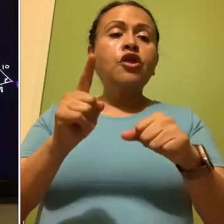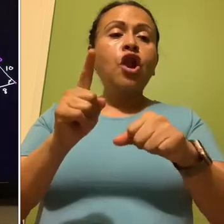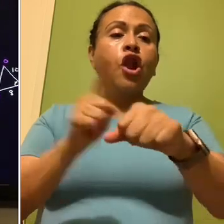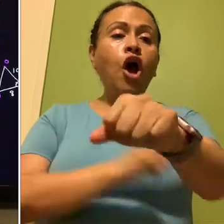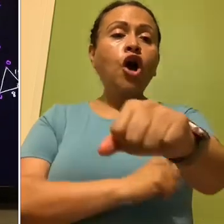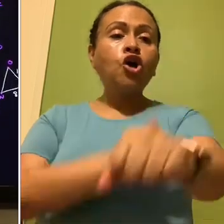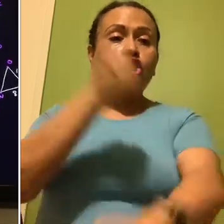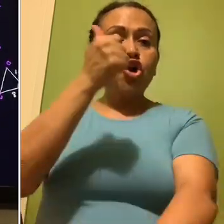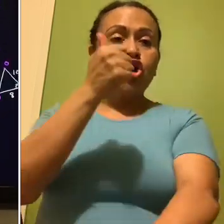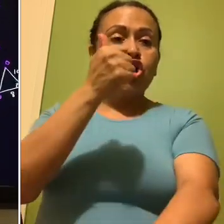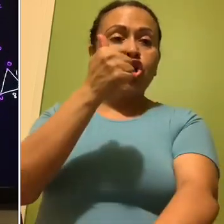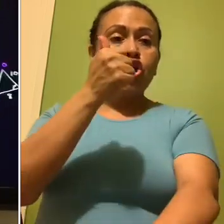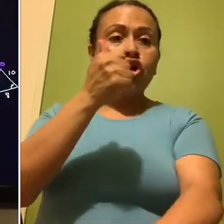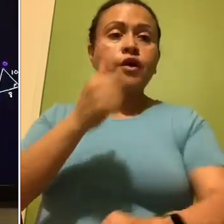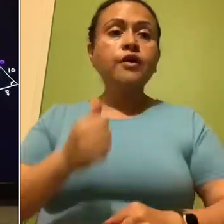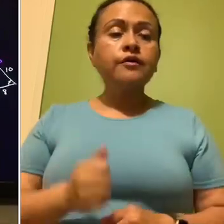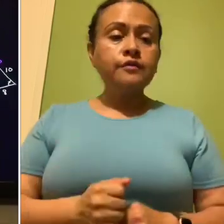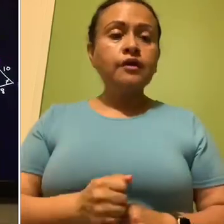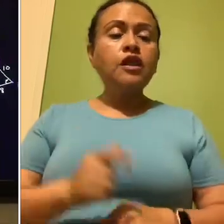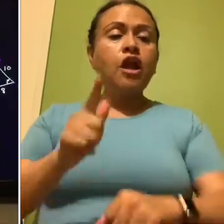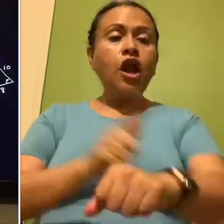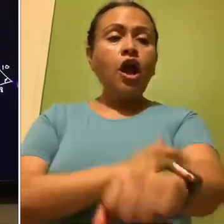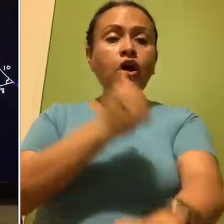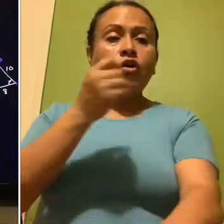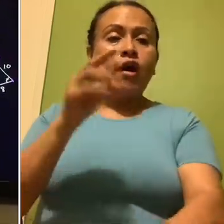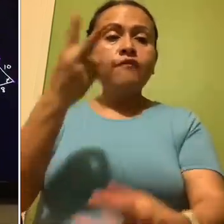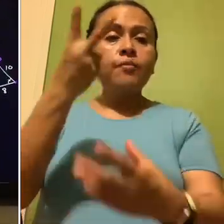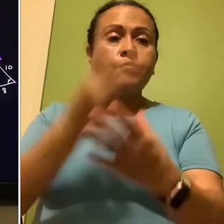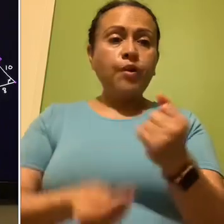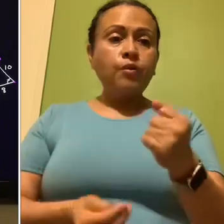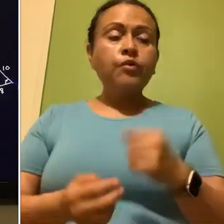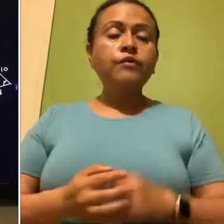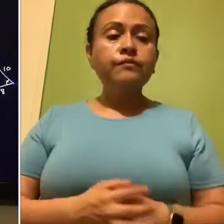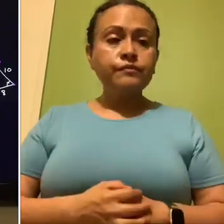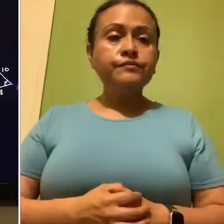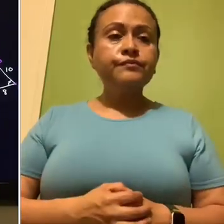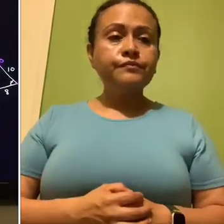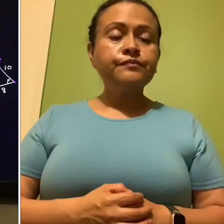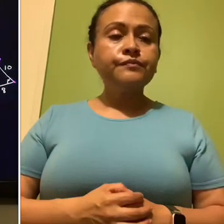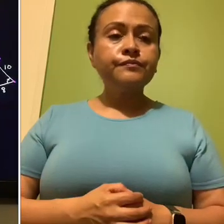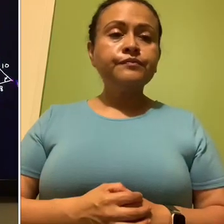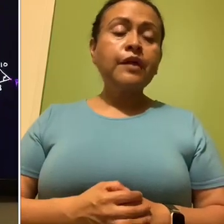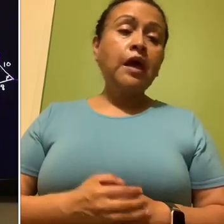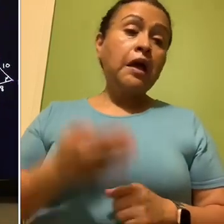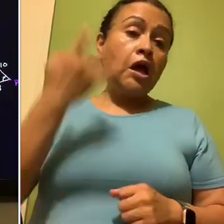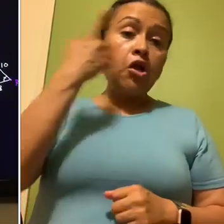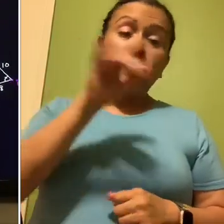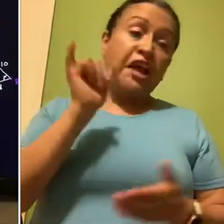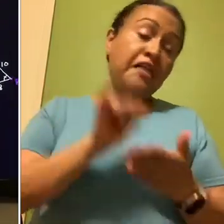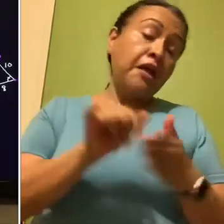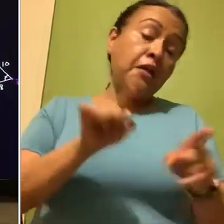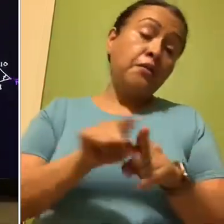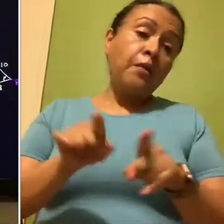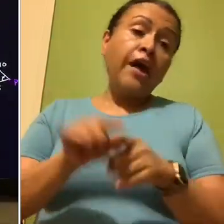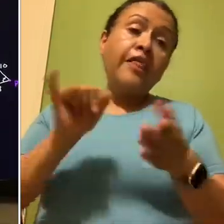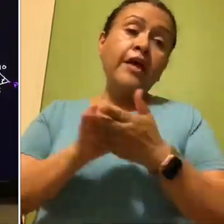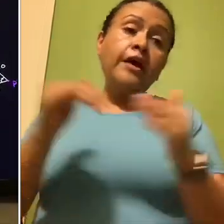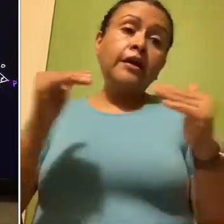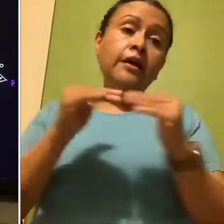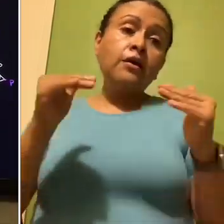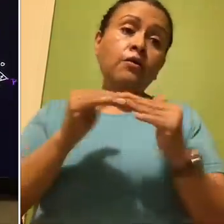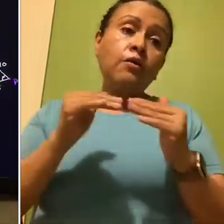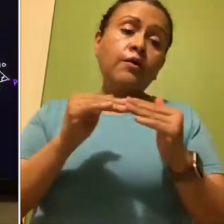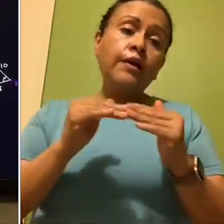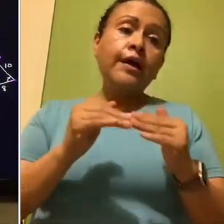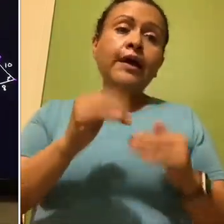the longer side, or if we're looking relative to this angle, the longer of the two, not necessarily the longest of the triangle, although it looks like that as well,